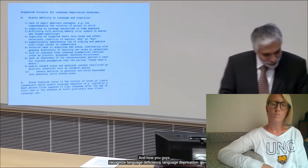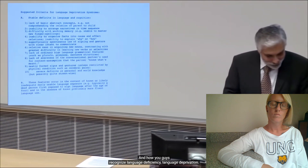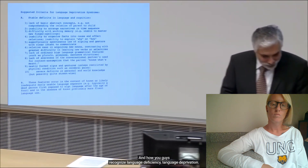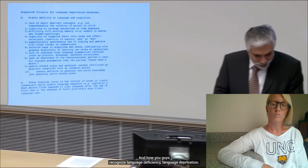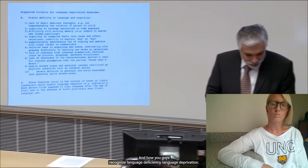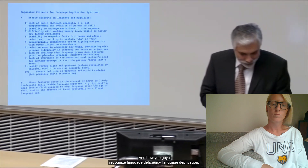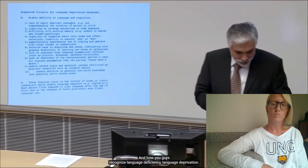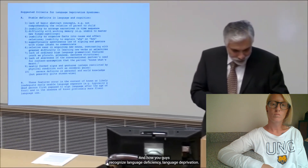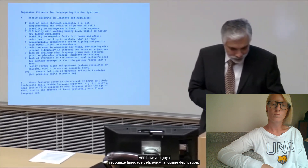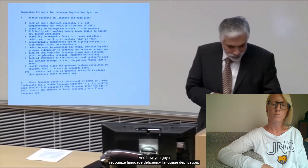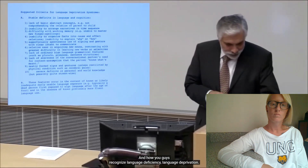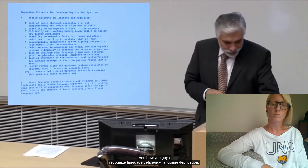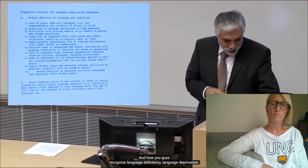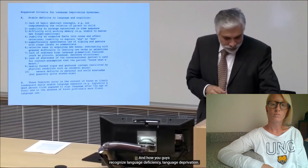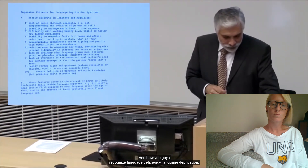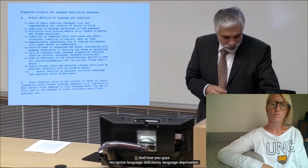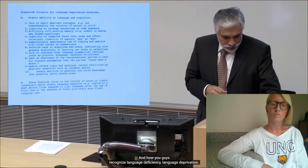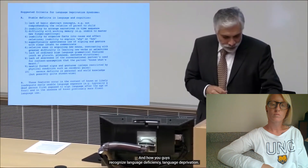Language deprivation.